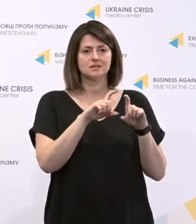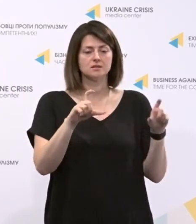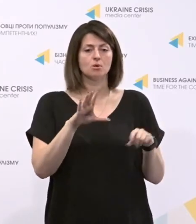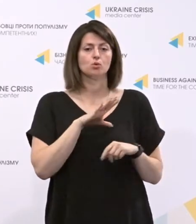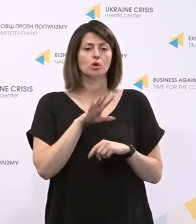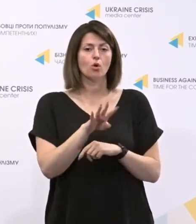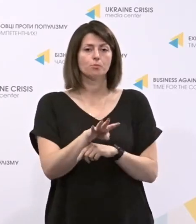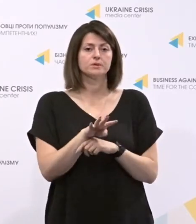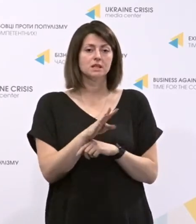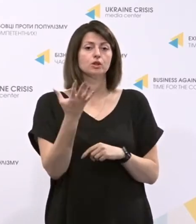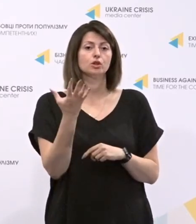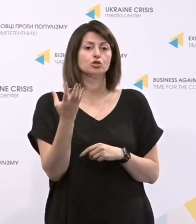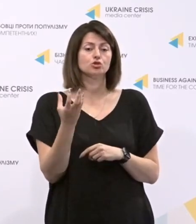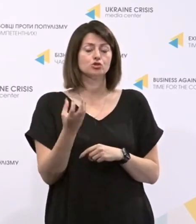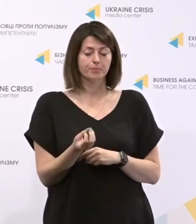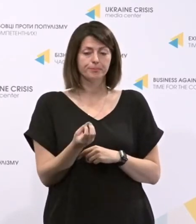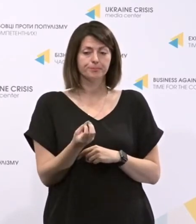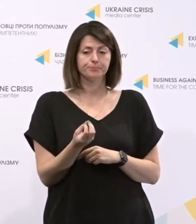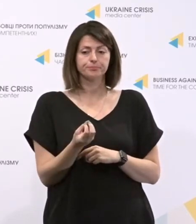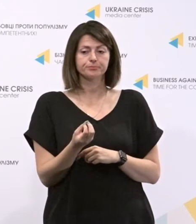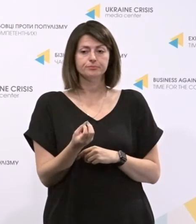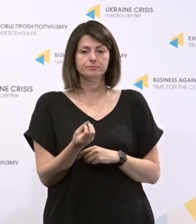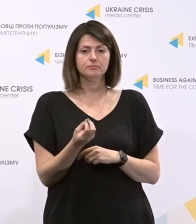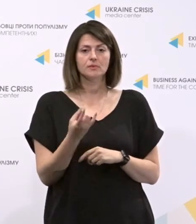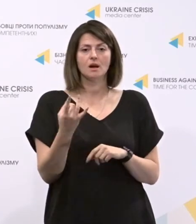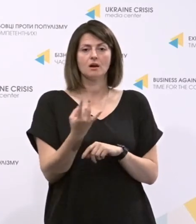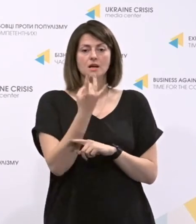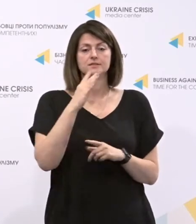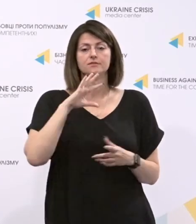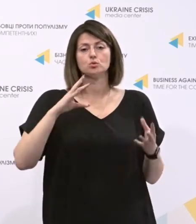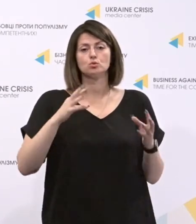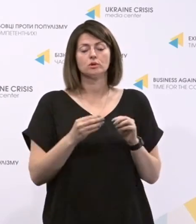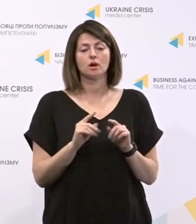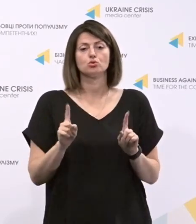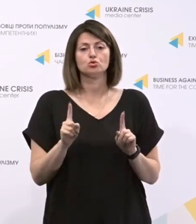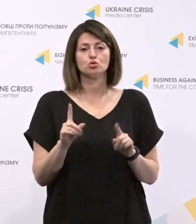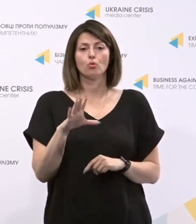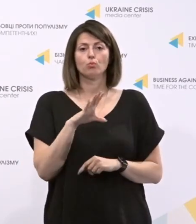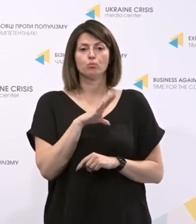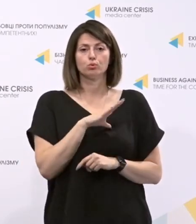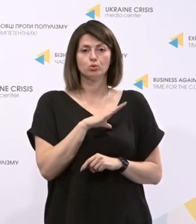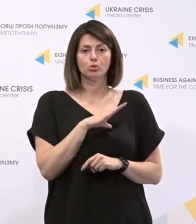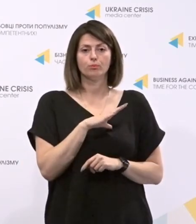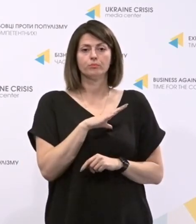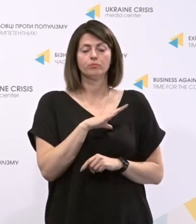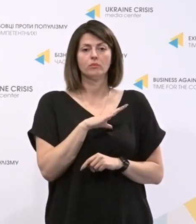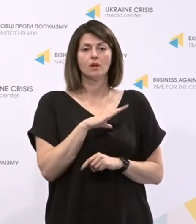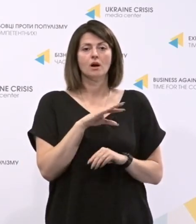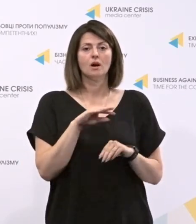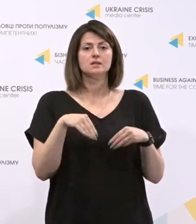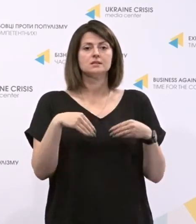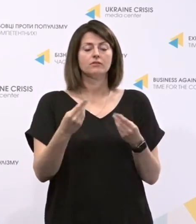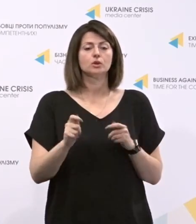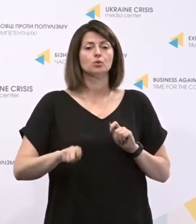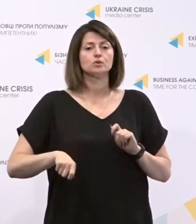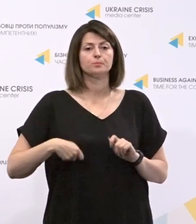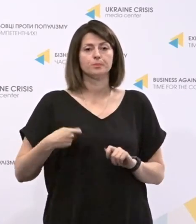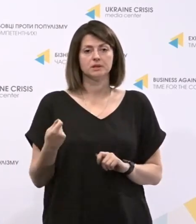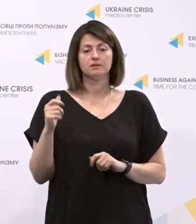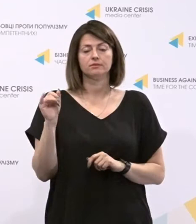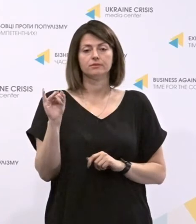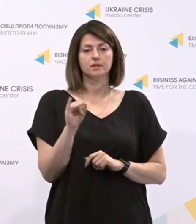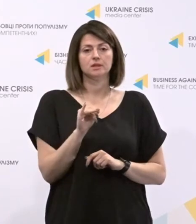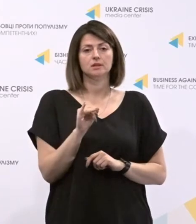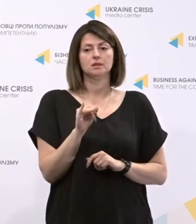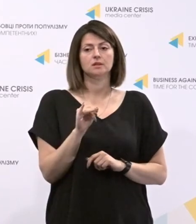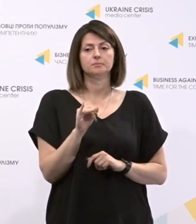power lines, which caused the station to halt all operations for 2 days, putting at risk the water supply for up